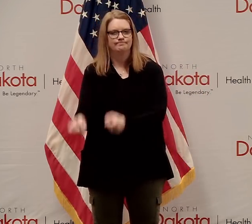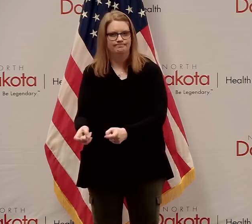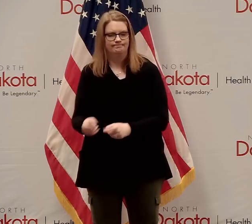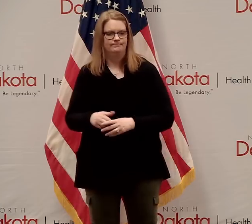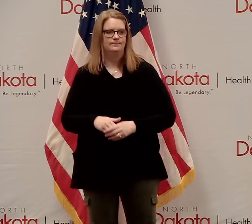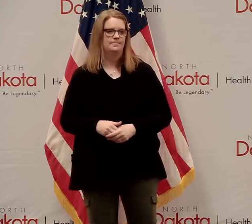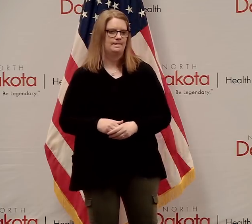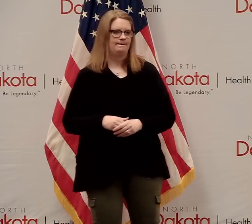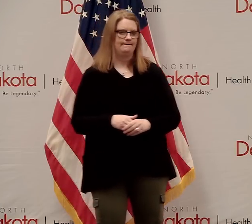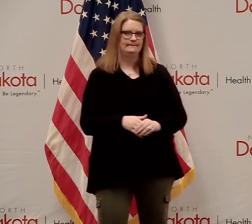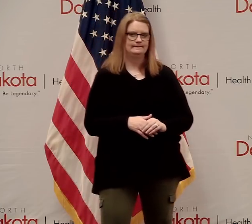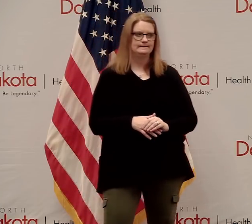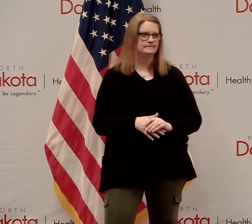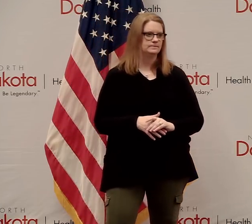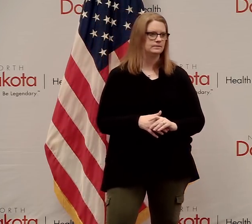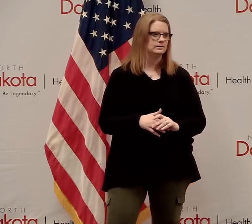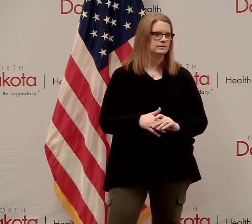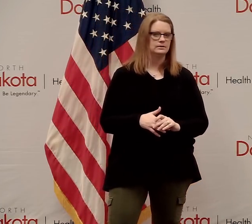donation.